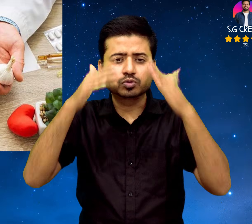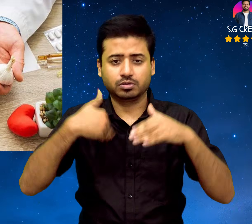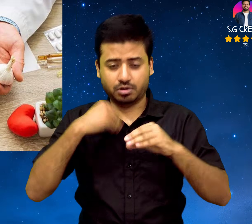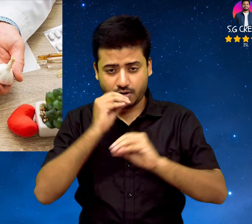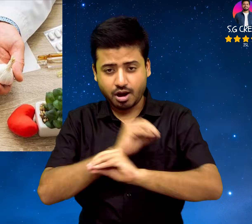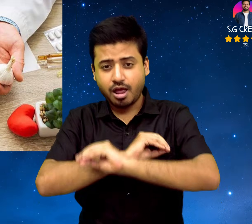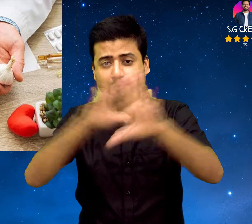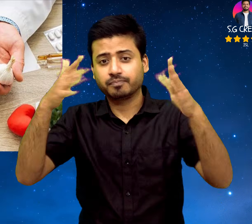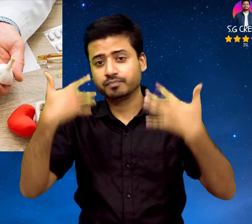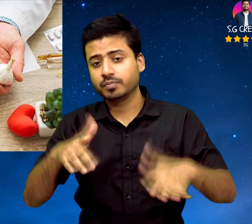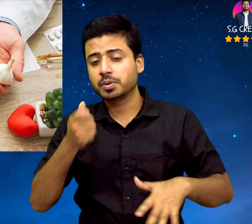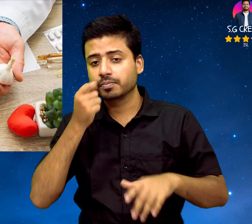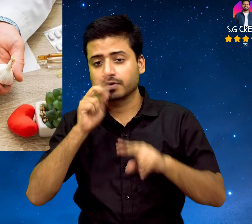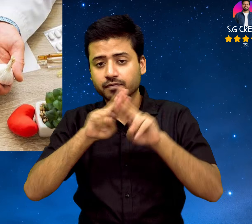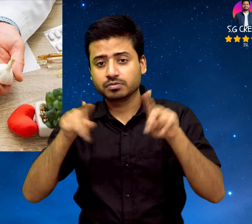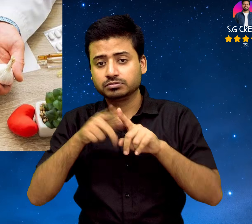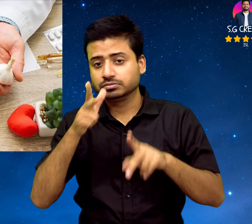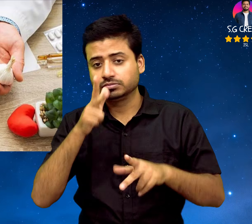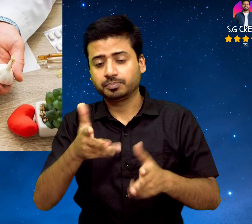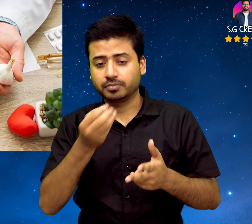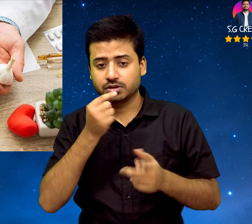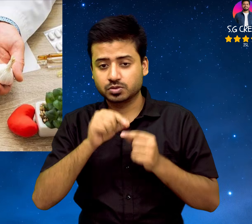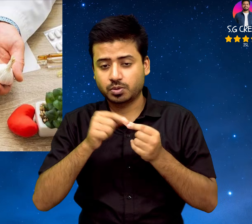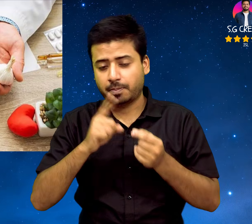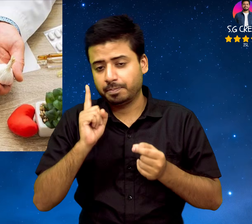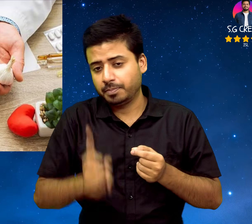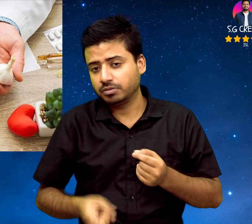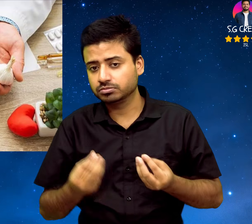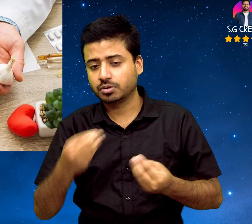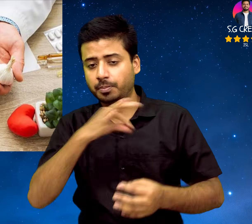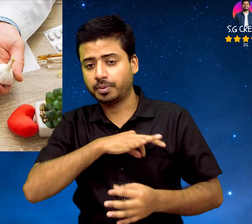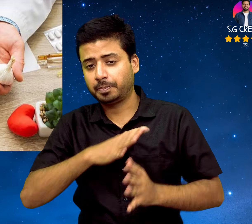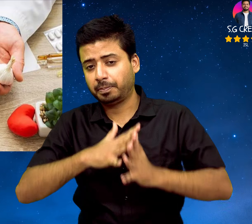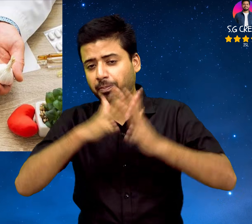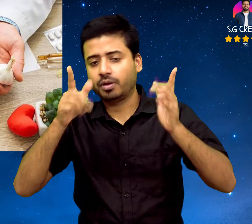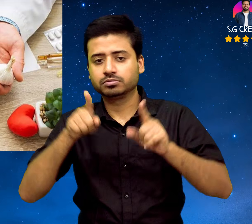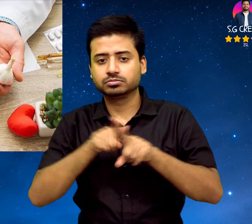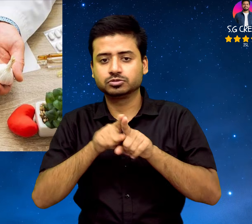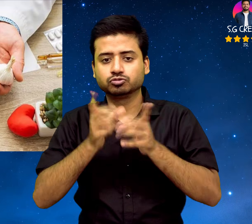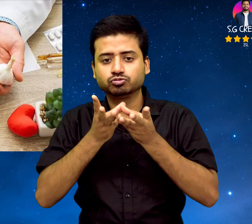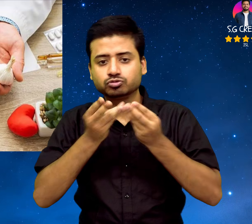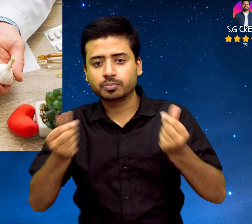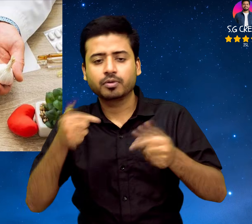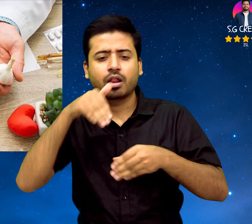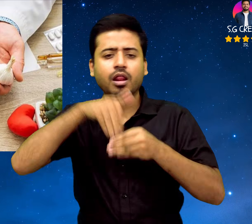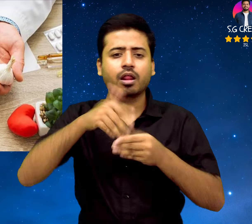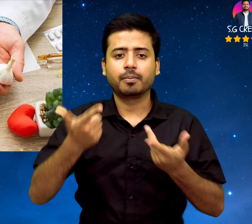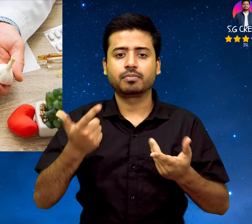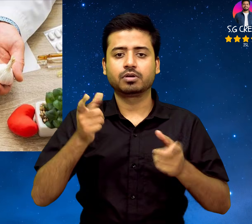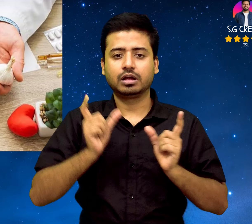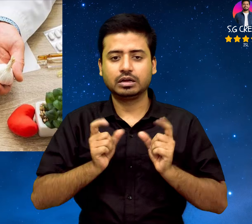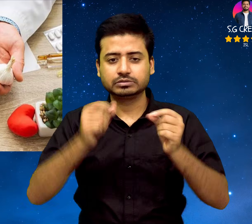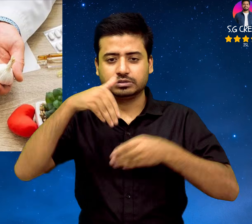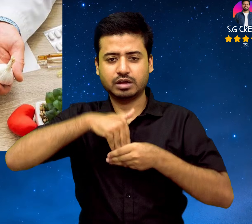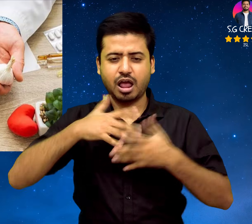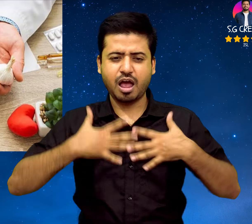snow mountain garlic, commonly referred to as solo garlic or ekpothi lawson, grows in extreme high-altitude